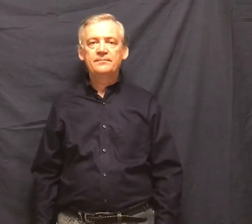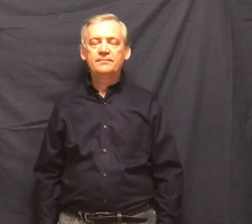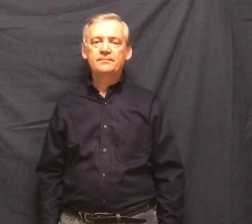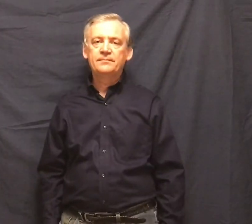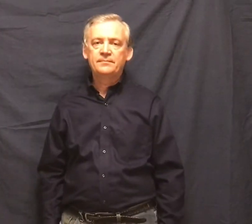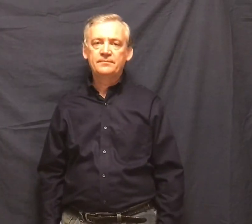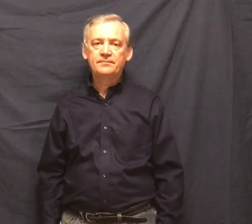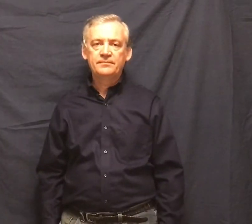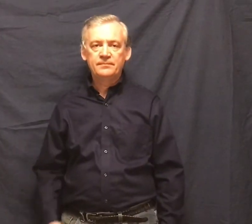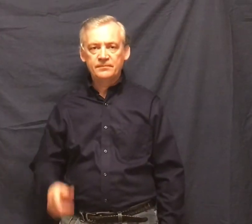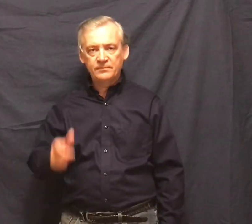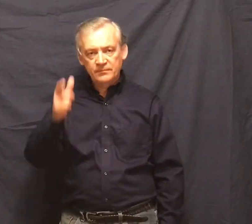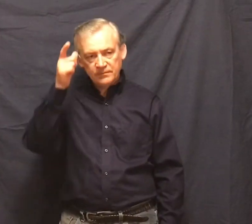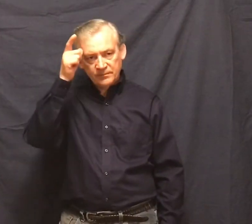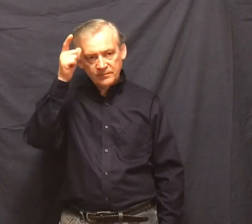Lenny watched her, his mouth half open.